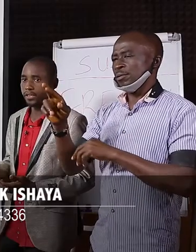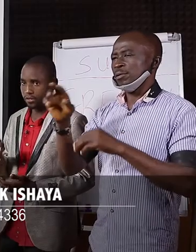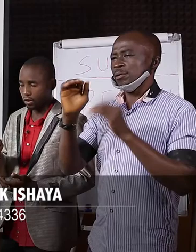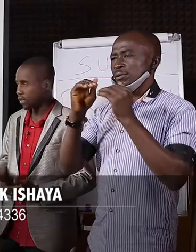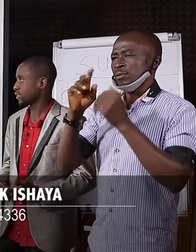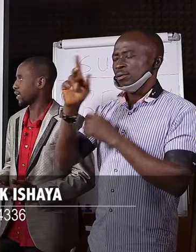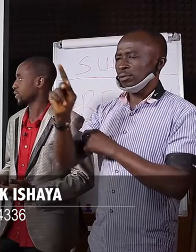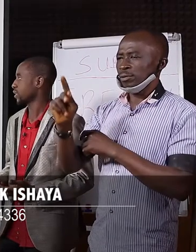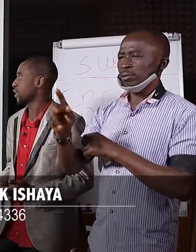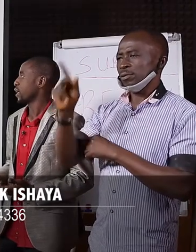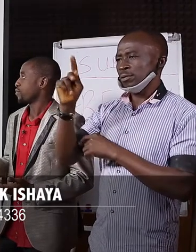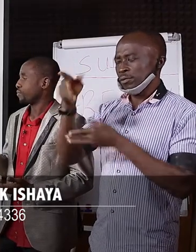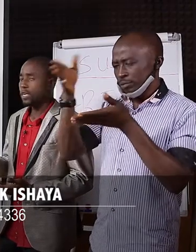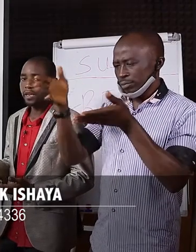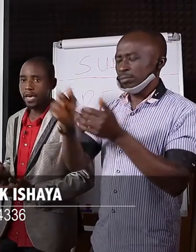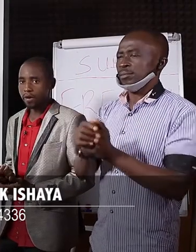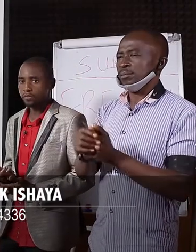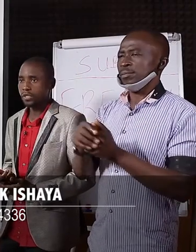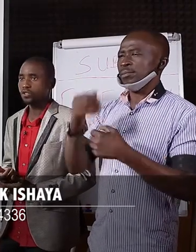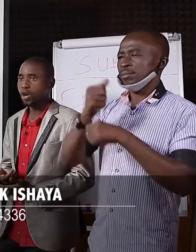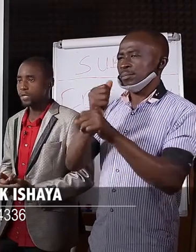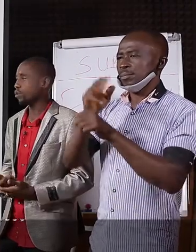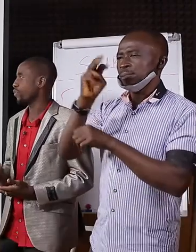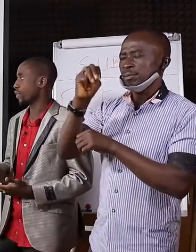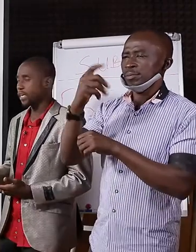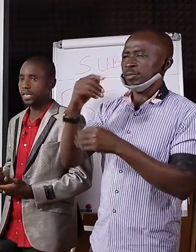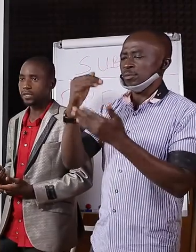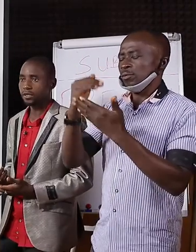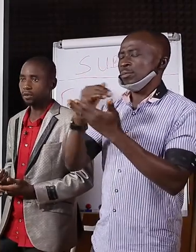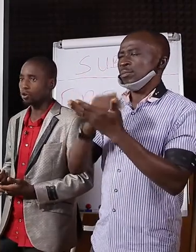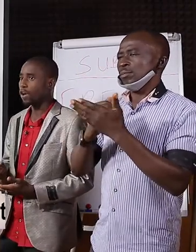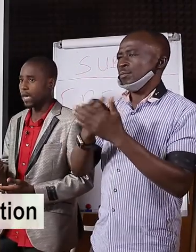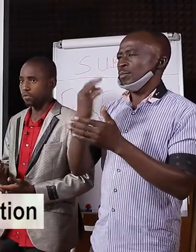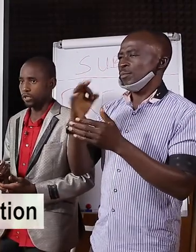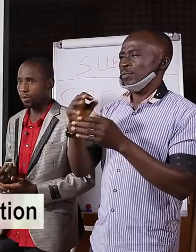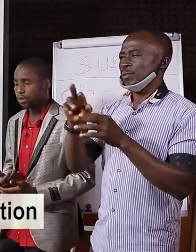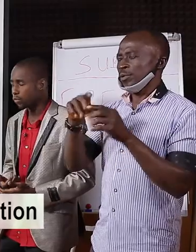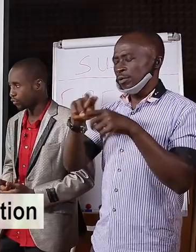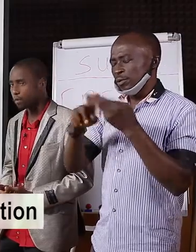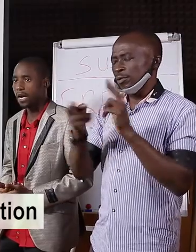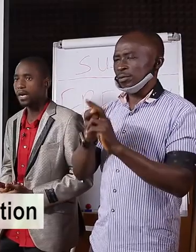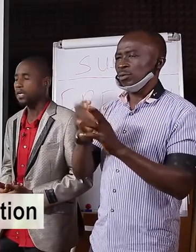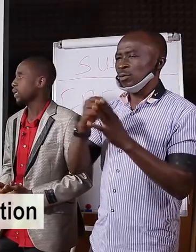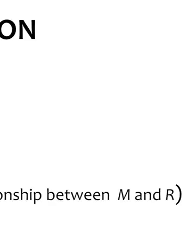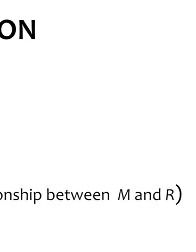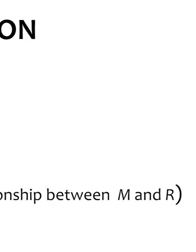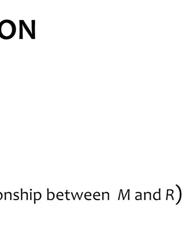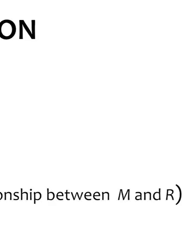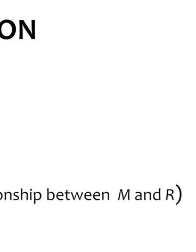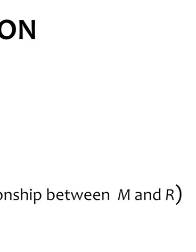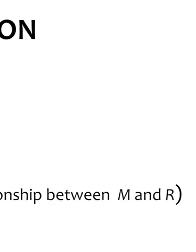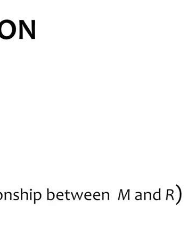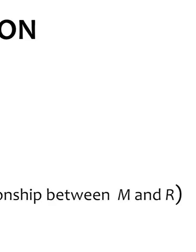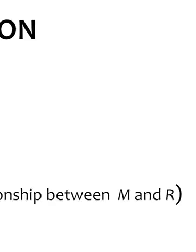k is the constant, making m the subject of the relation, or m the subject of the formula. Then we